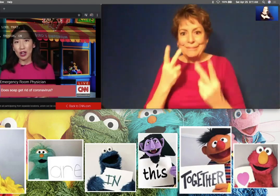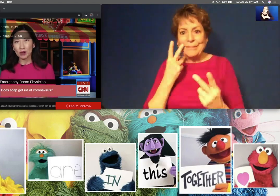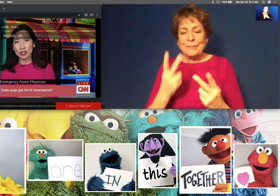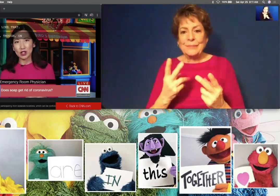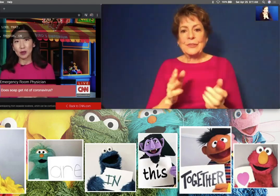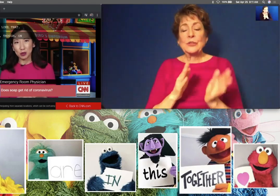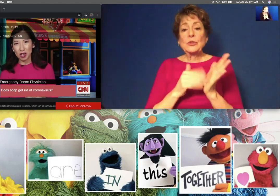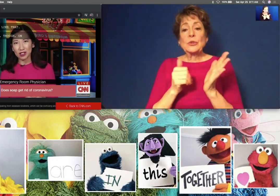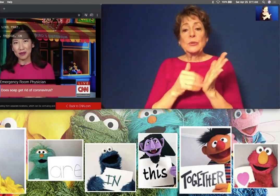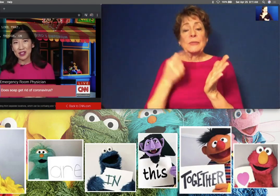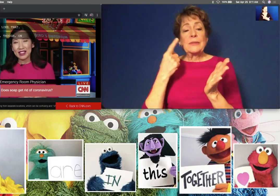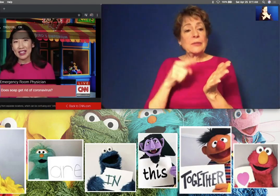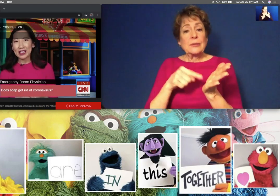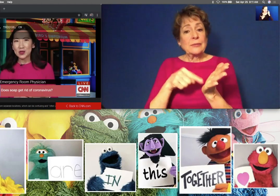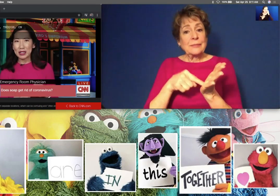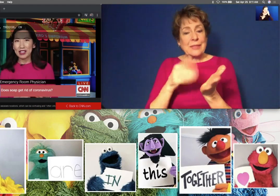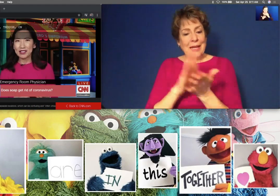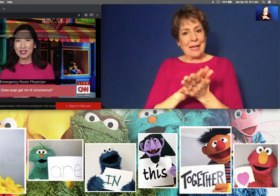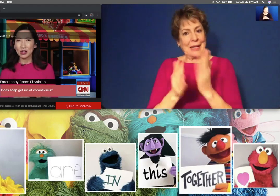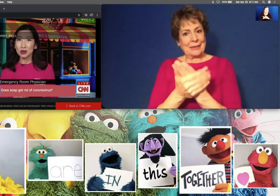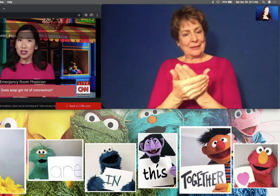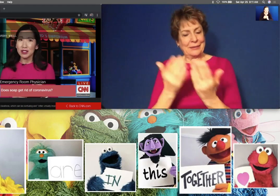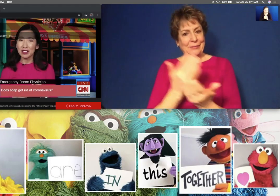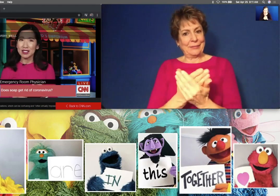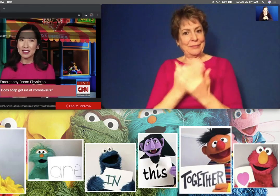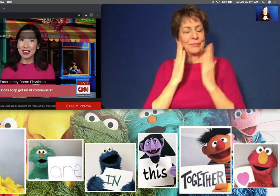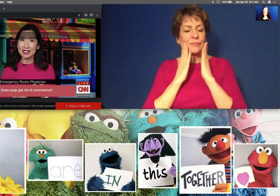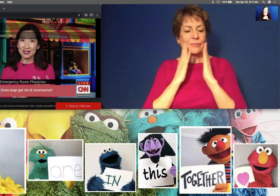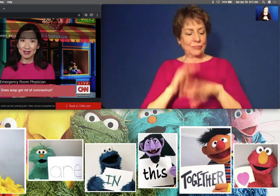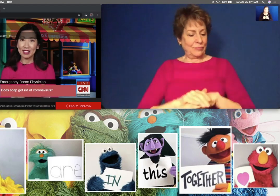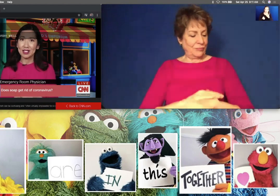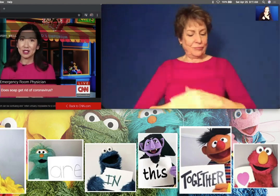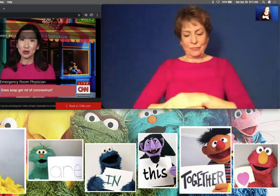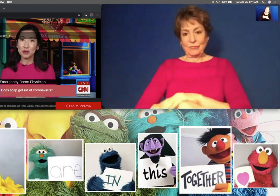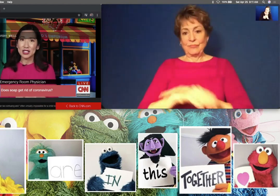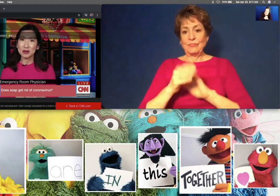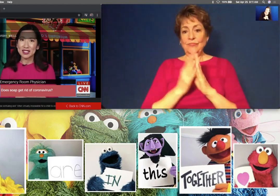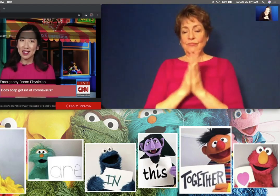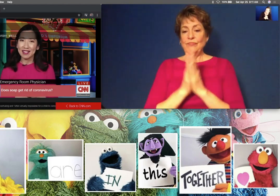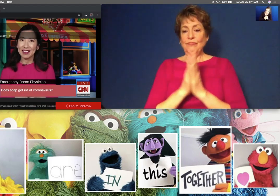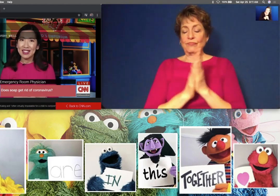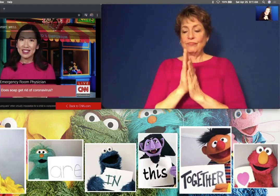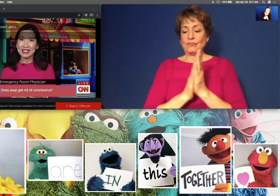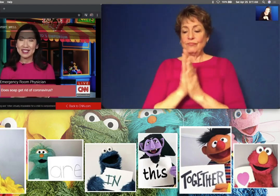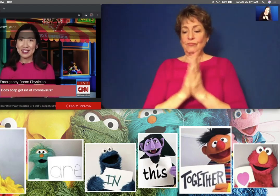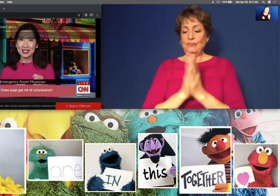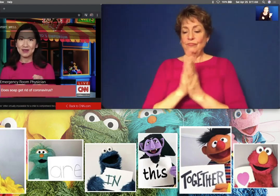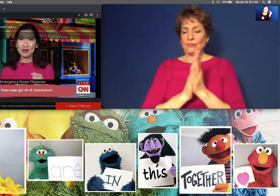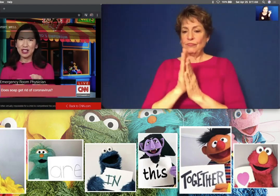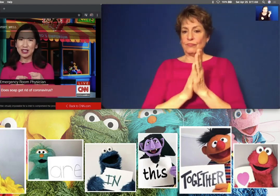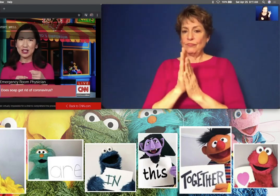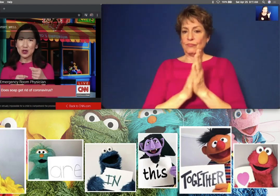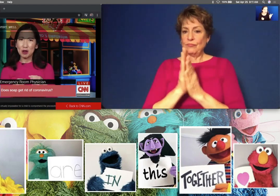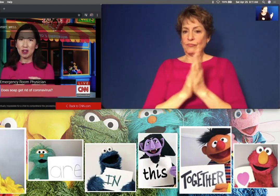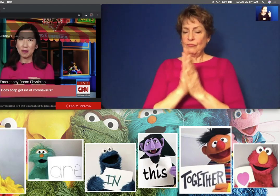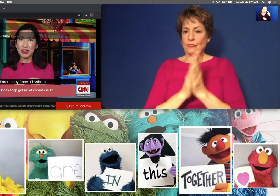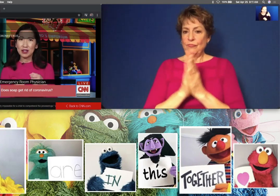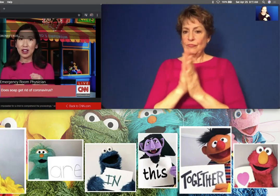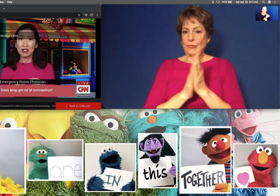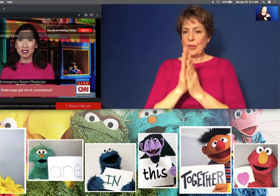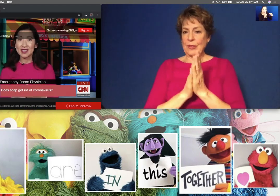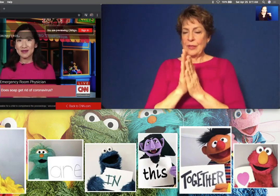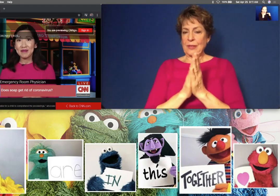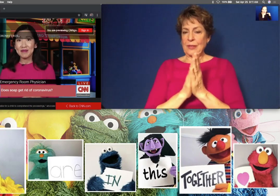use soap, though, on your hands and wash your hands very well with soap and water. And that's because the coronavirus, as